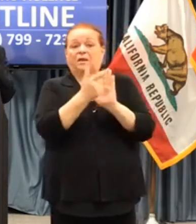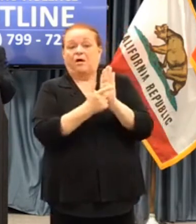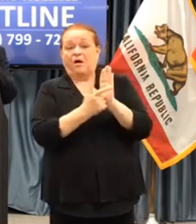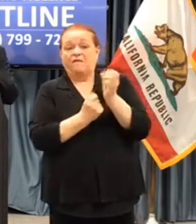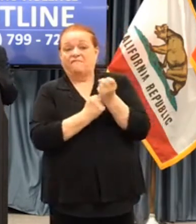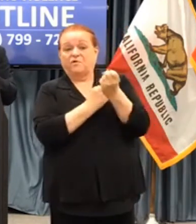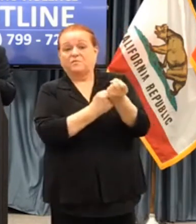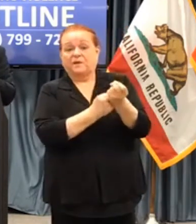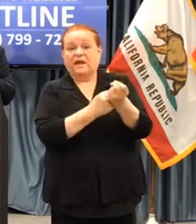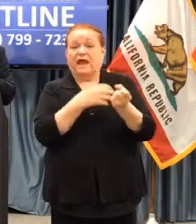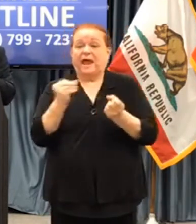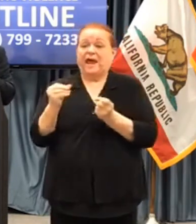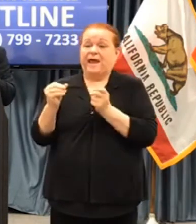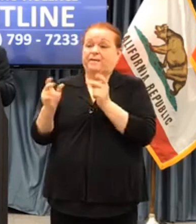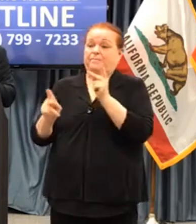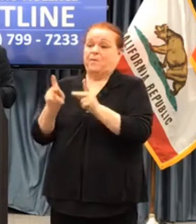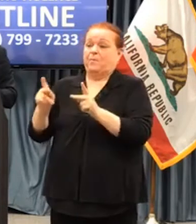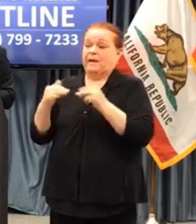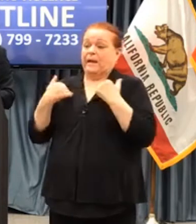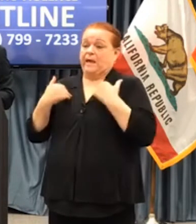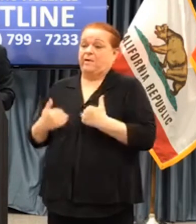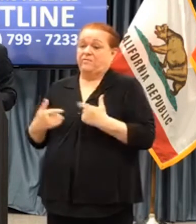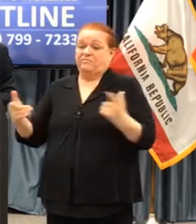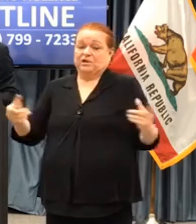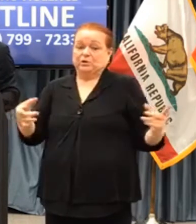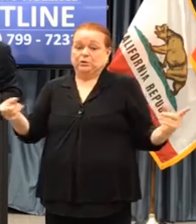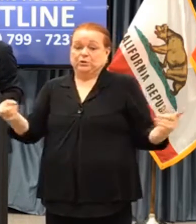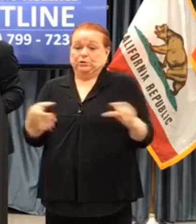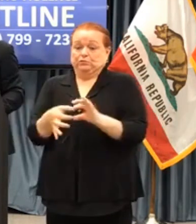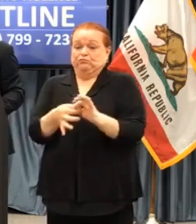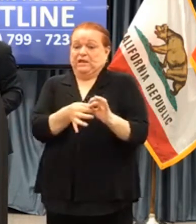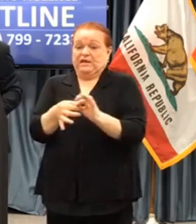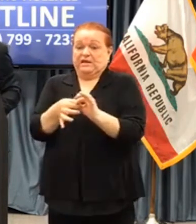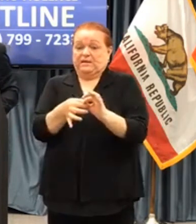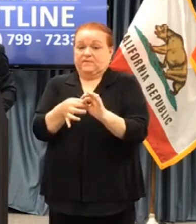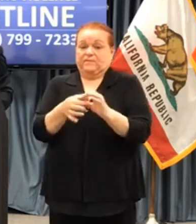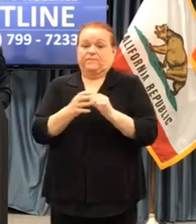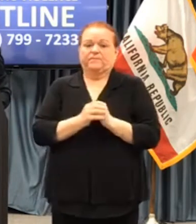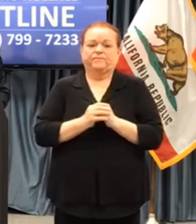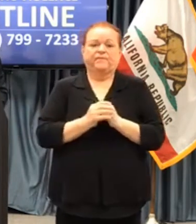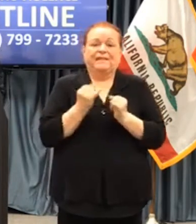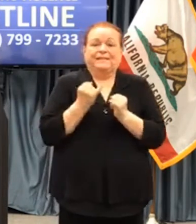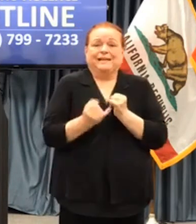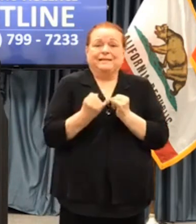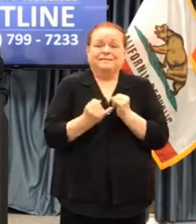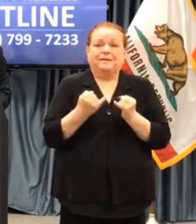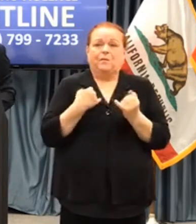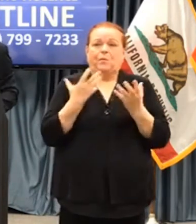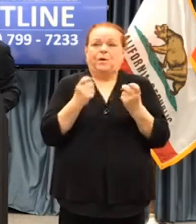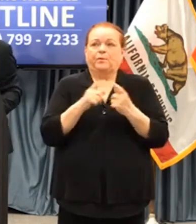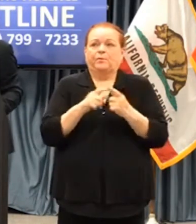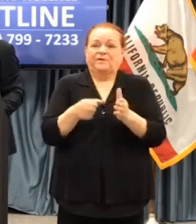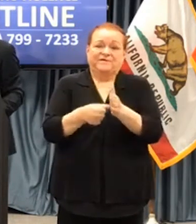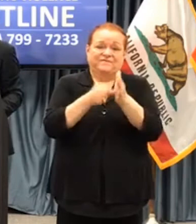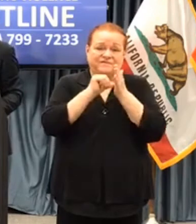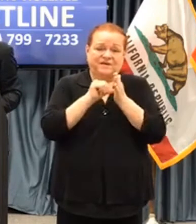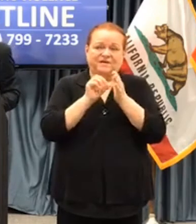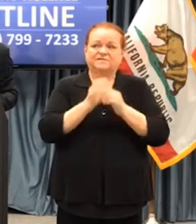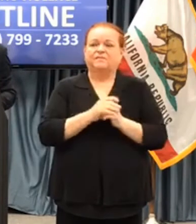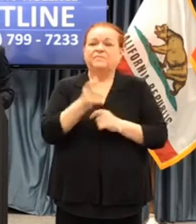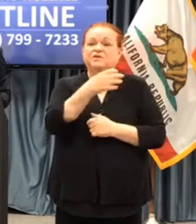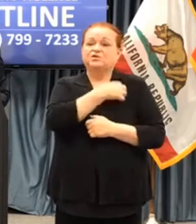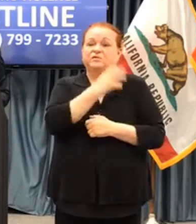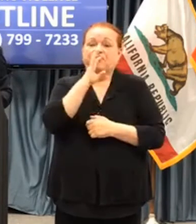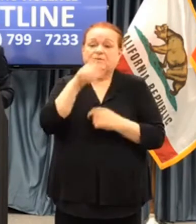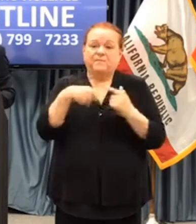They are integrally related. Lastly, I want to emphasize this because the sheriff talked about